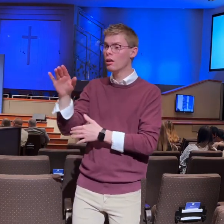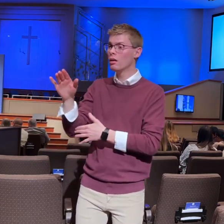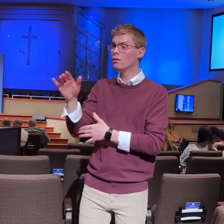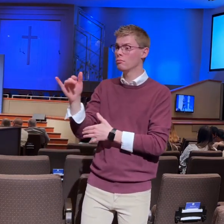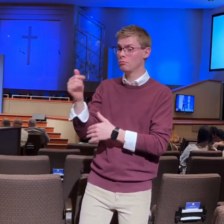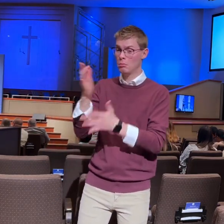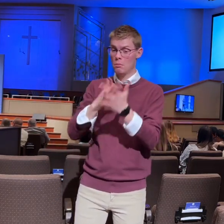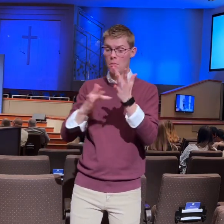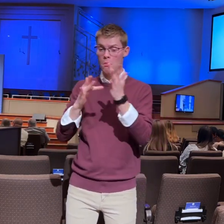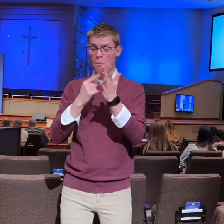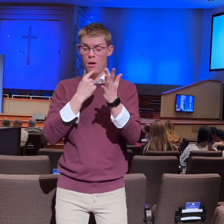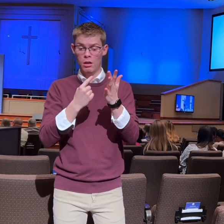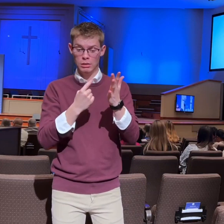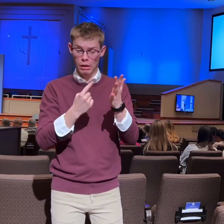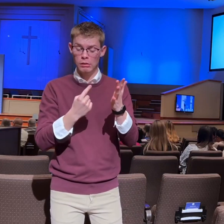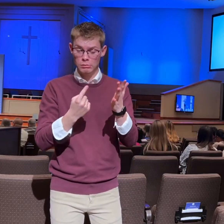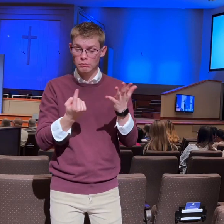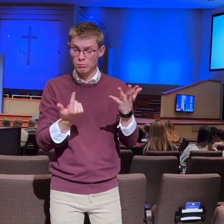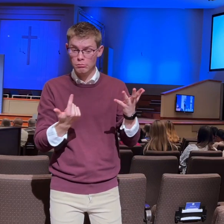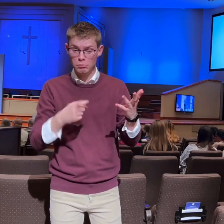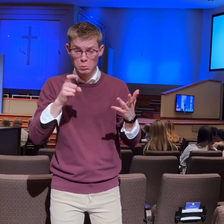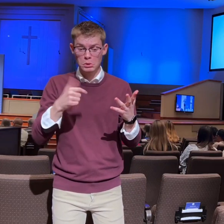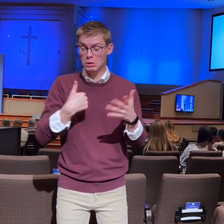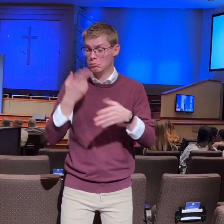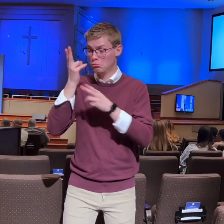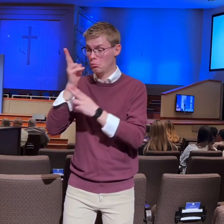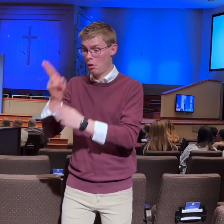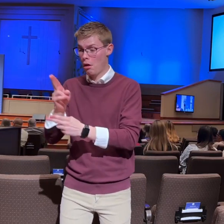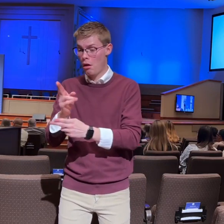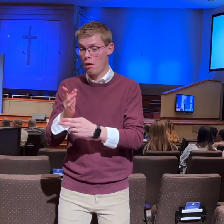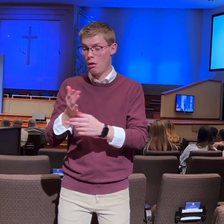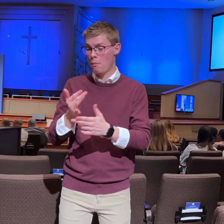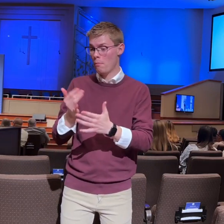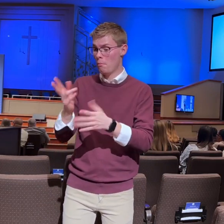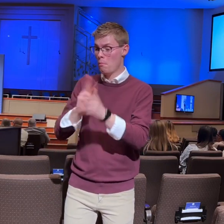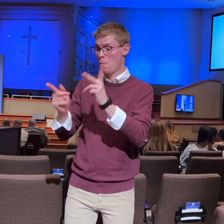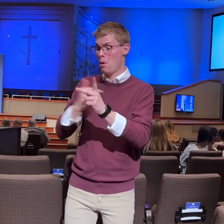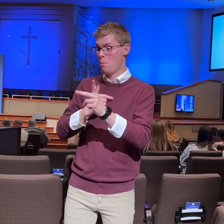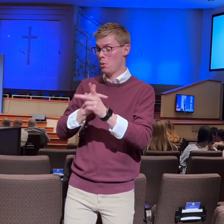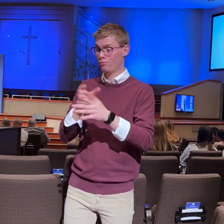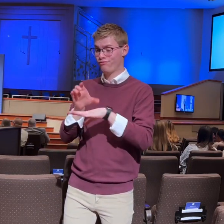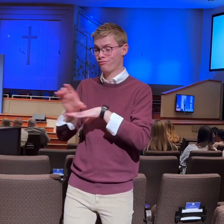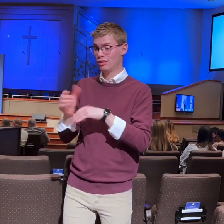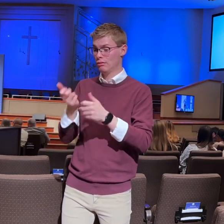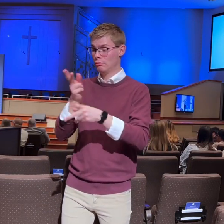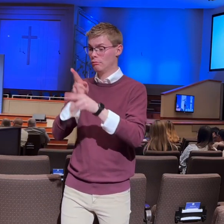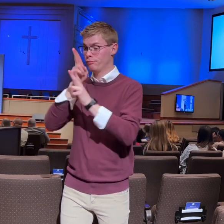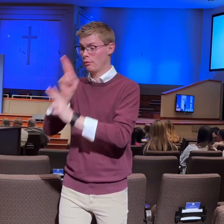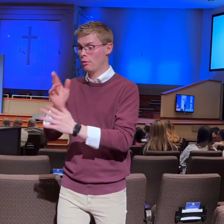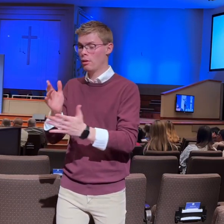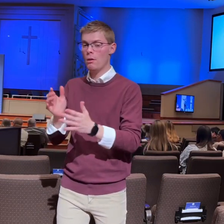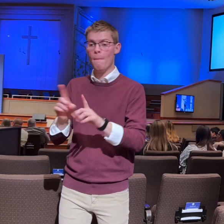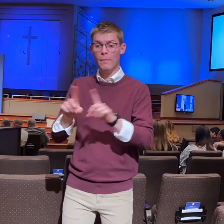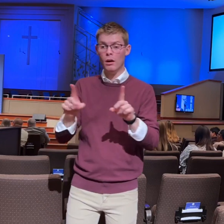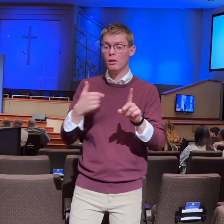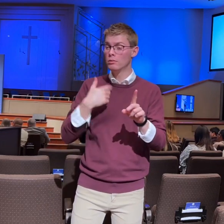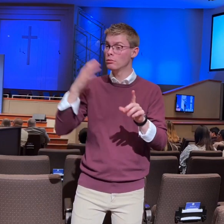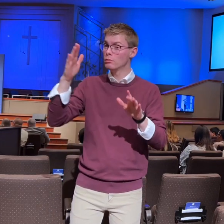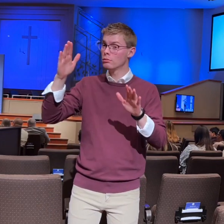to whom honor is due and we want to give honor maybe to some police officers and some of them aren't going to be saved, I'm sure. By the way, how many of hope some of them get saved?